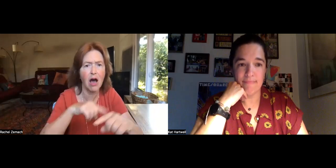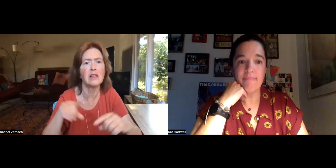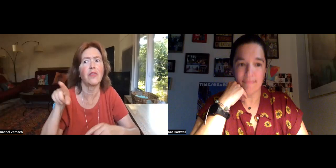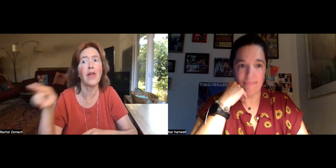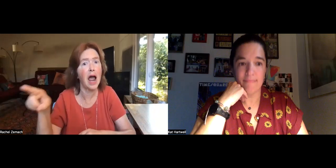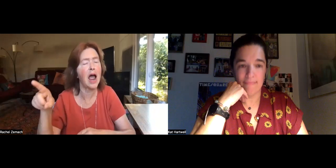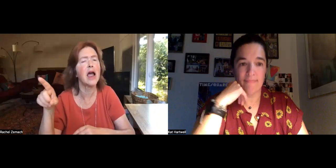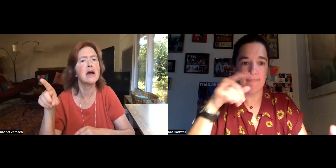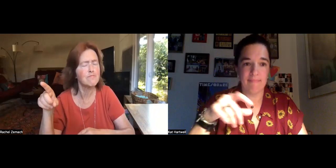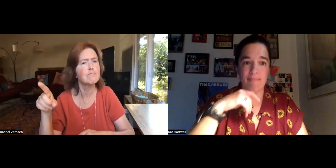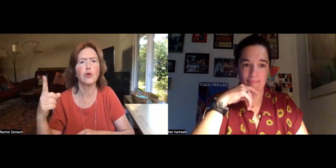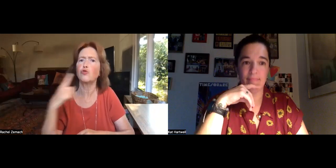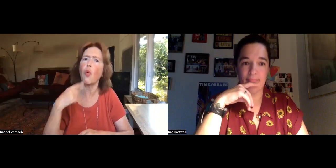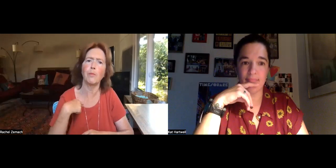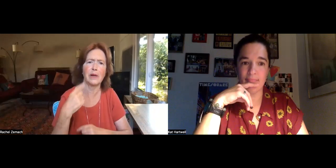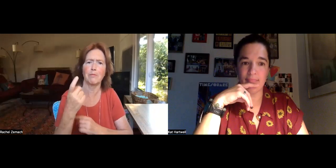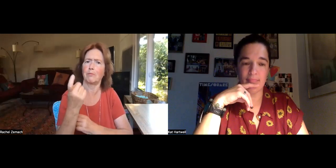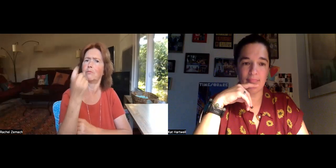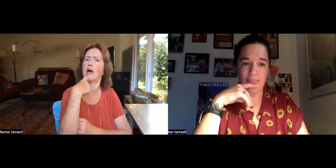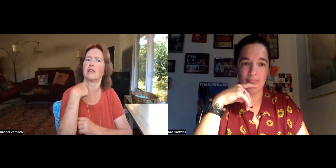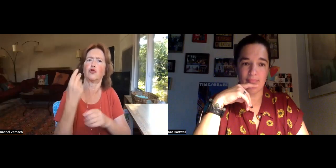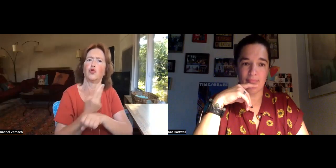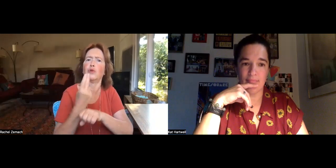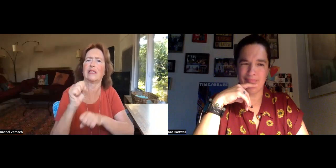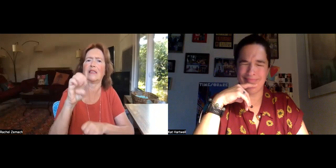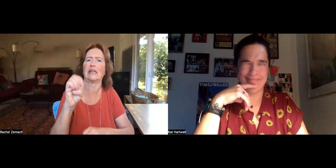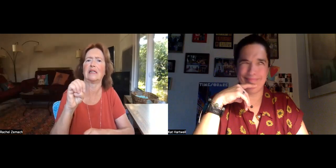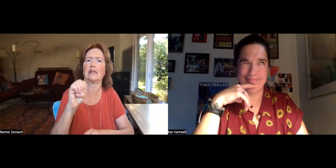time they told me not to.